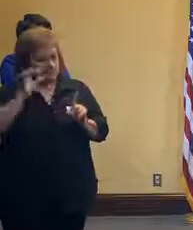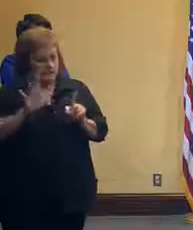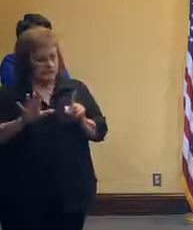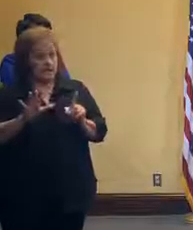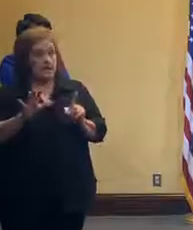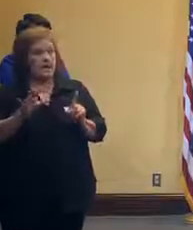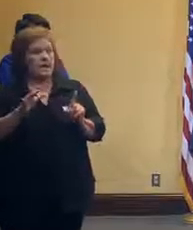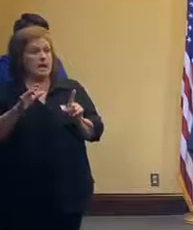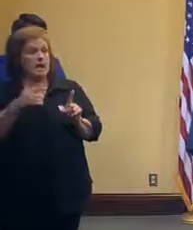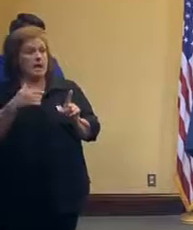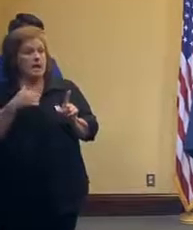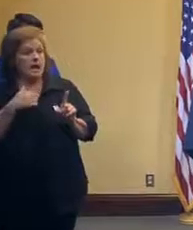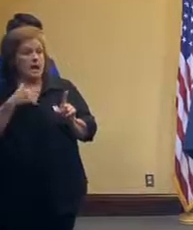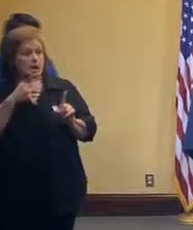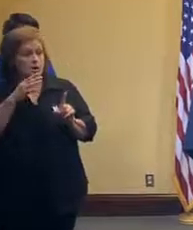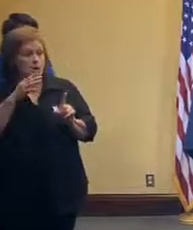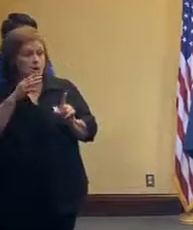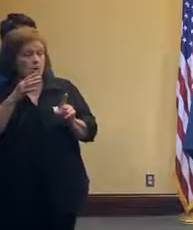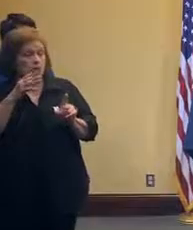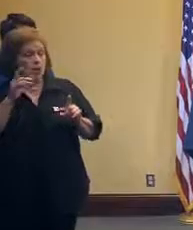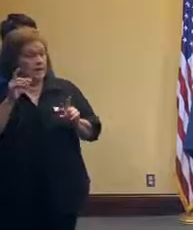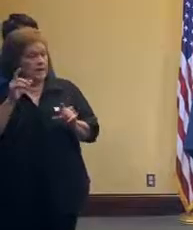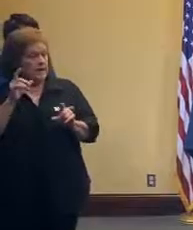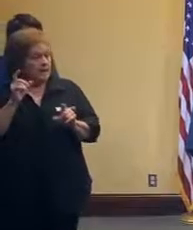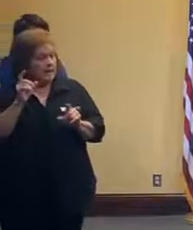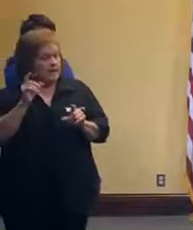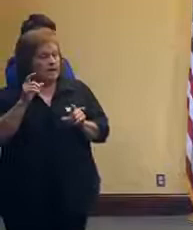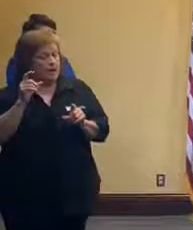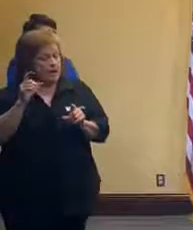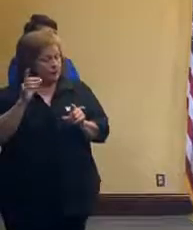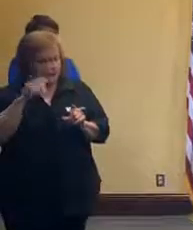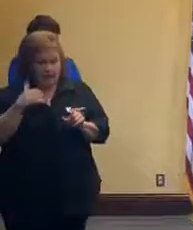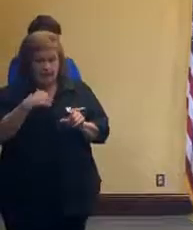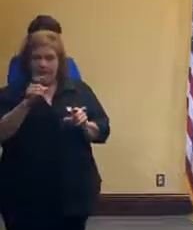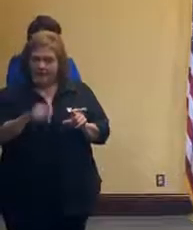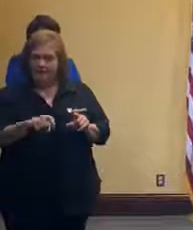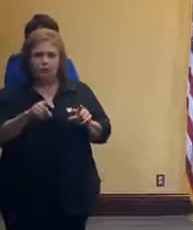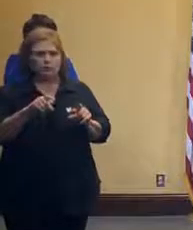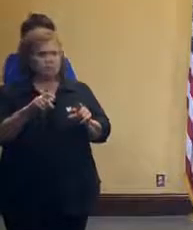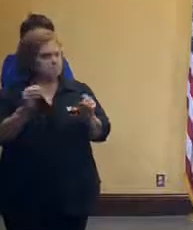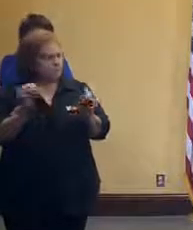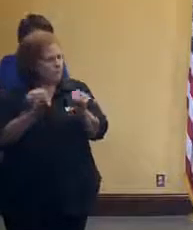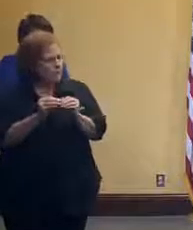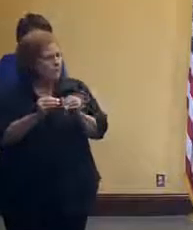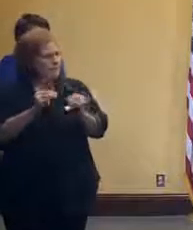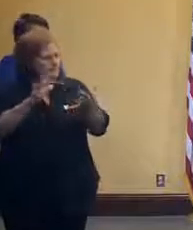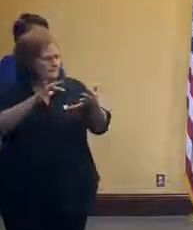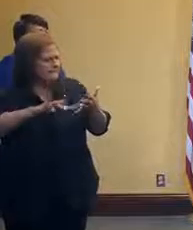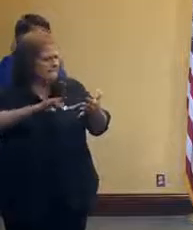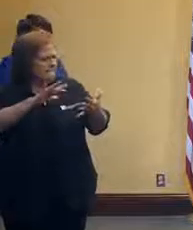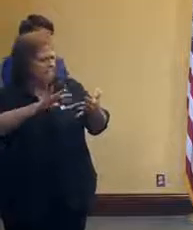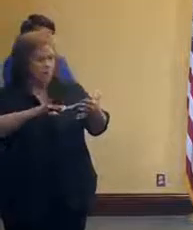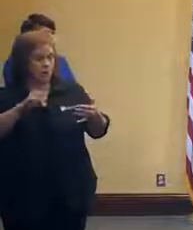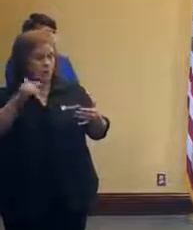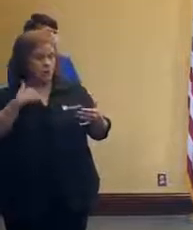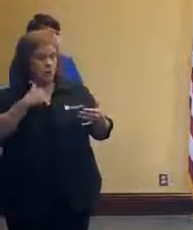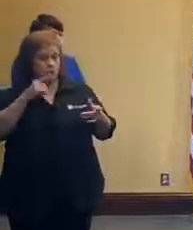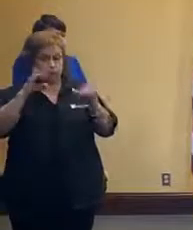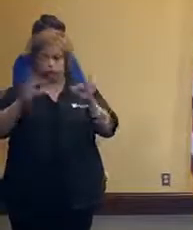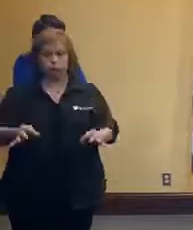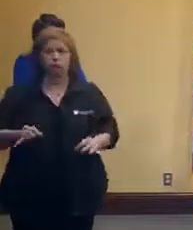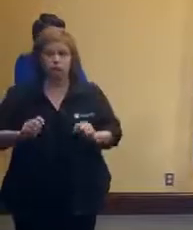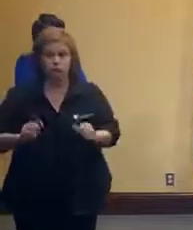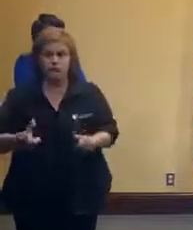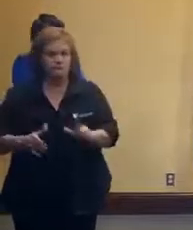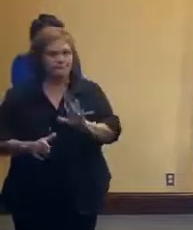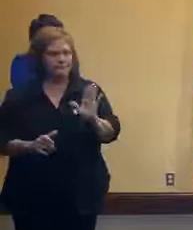I'll qualify it with, that has to be more thoroughly analyzed and articulated. This is not something we're gonna be very rash over, and this